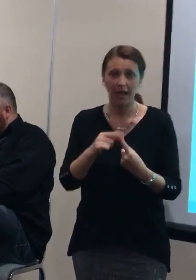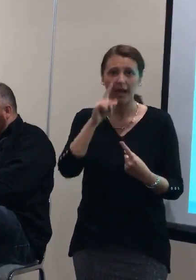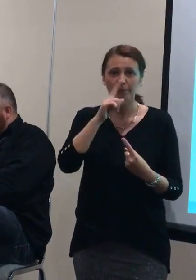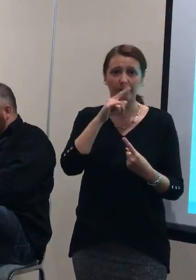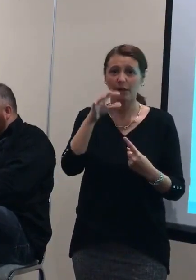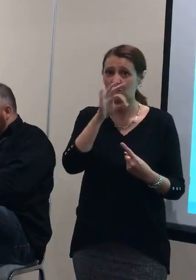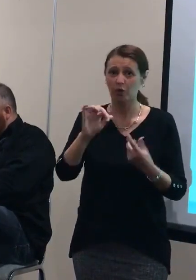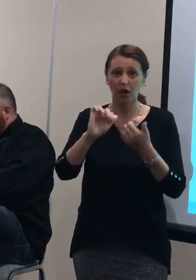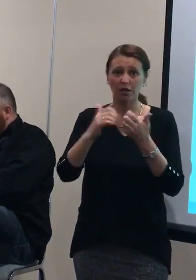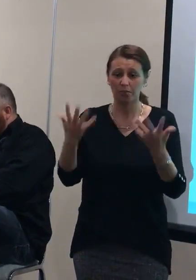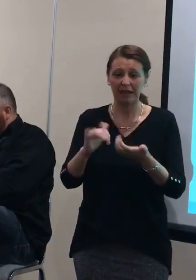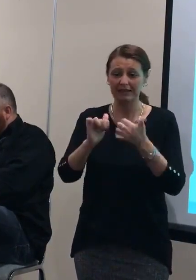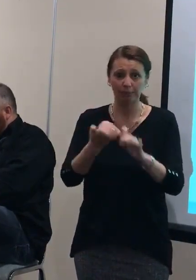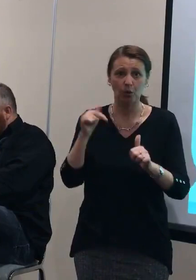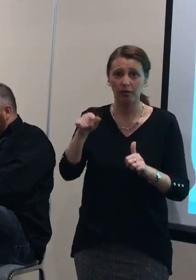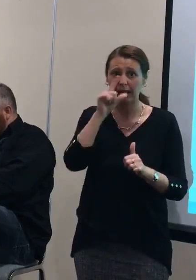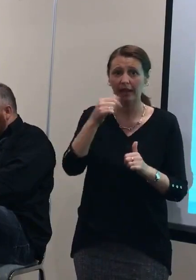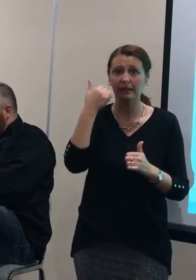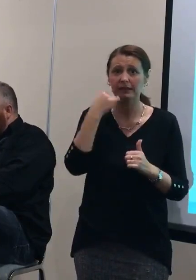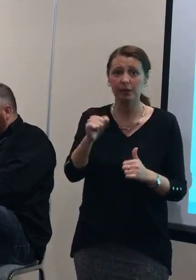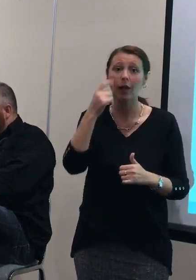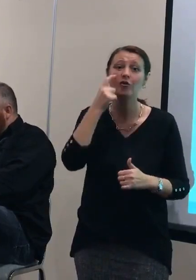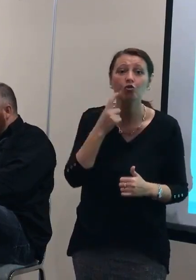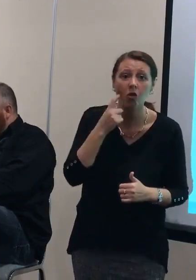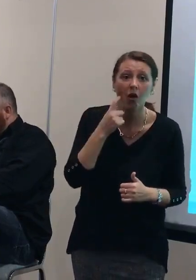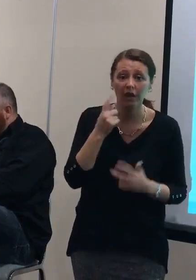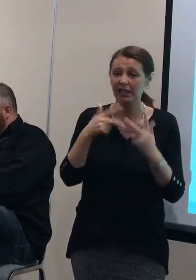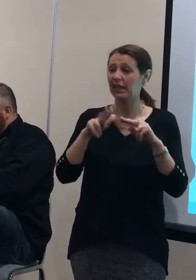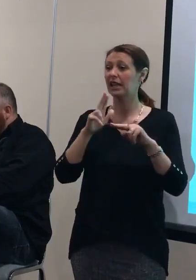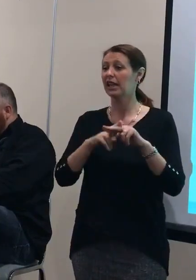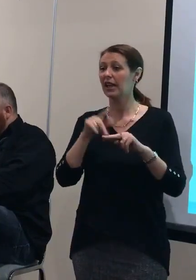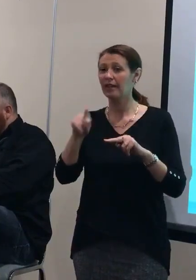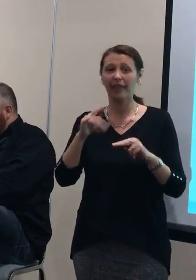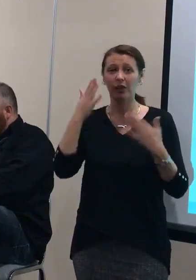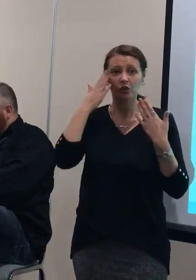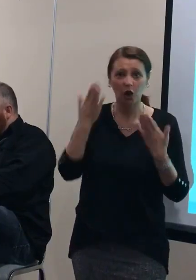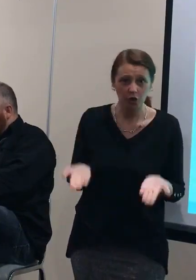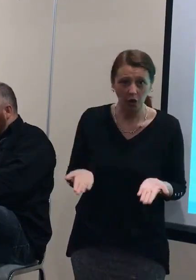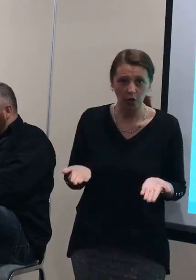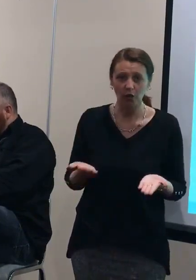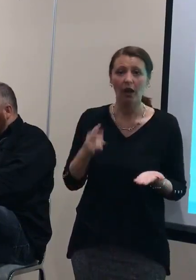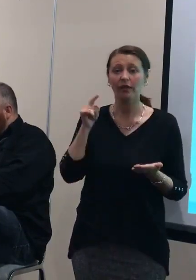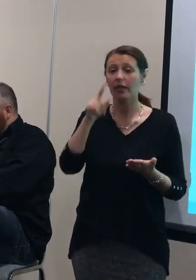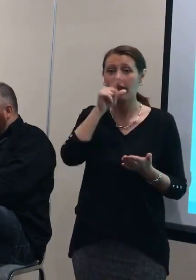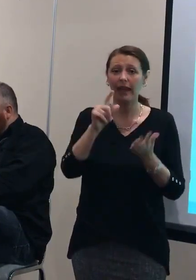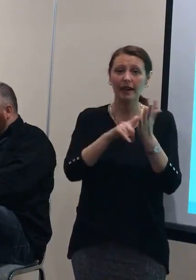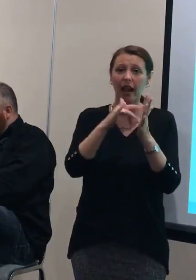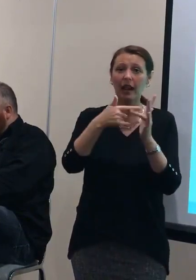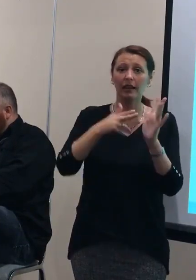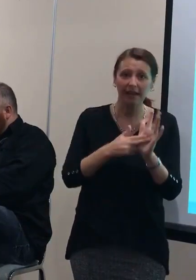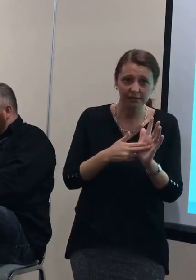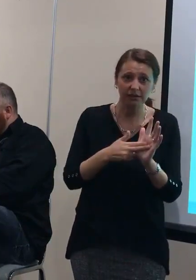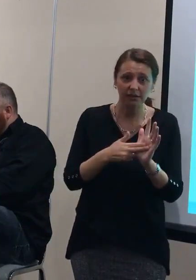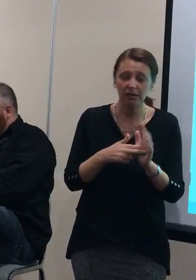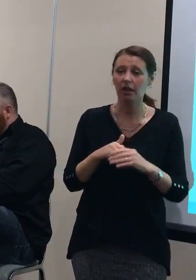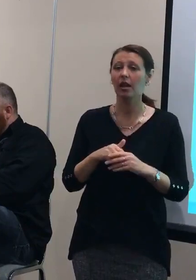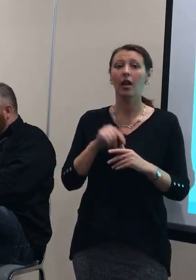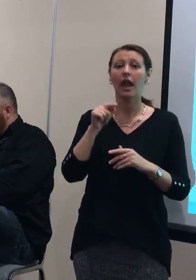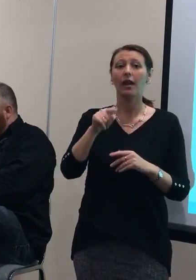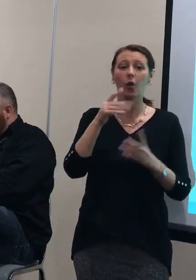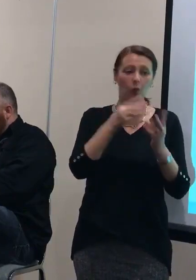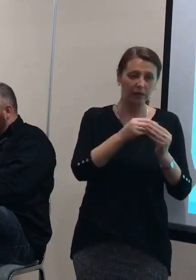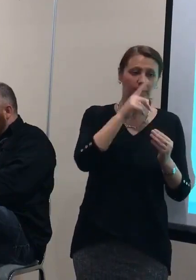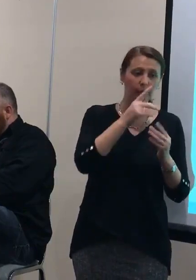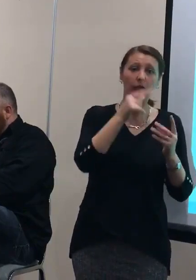play sport, they can still have a try. If they don't know, then they can have lessons, or people that can